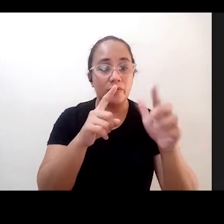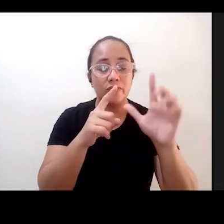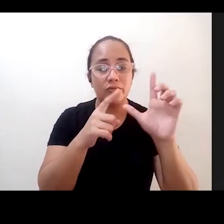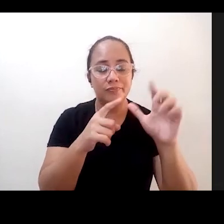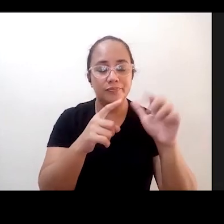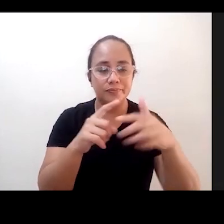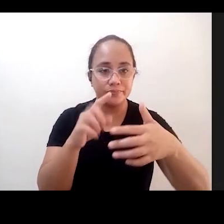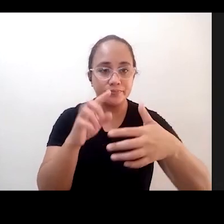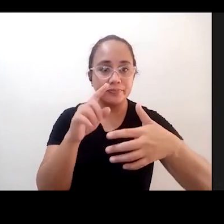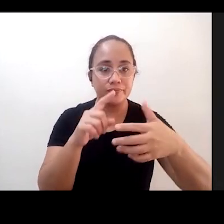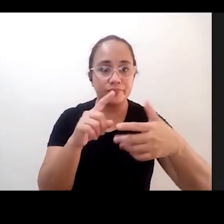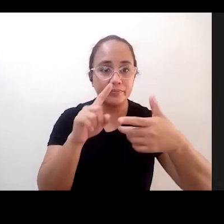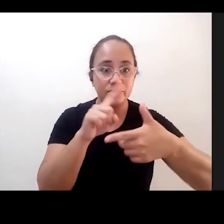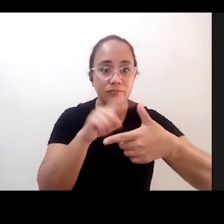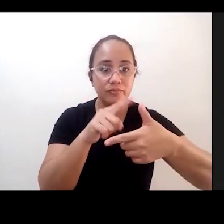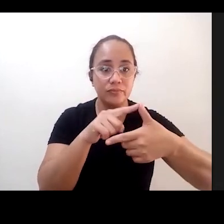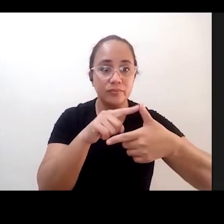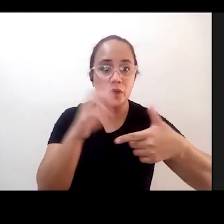is blue.